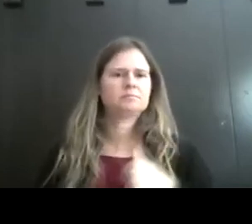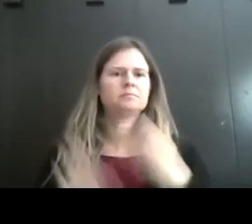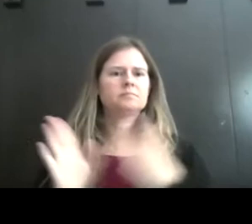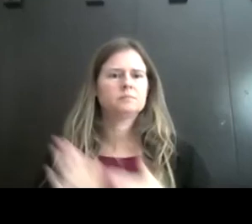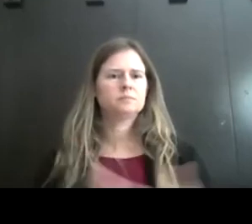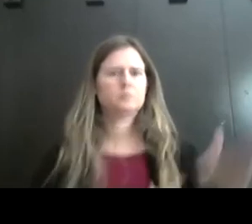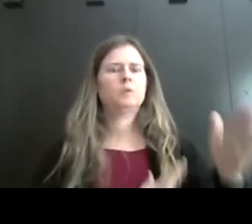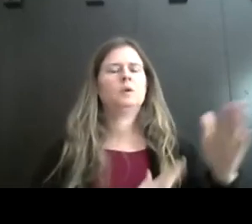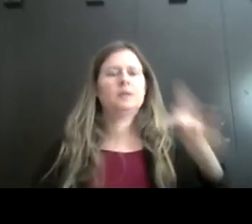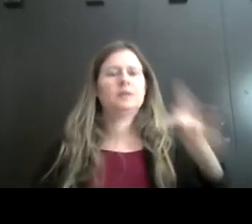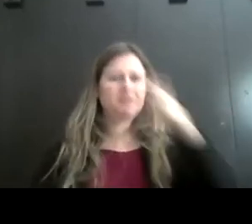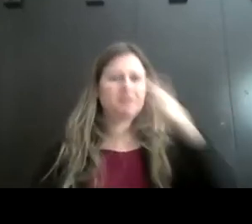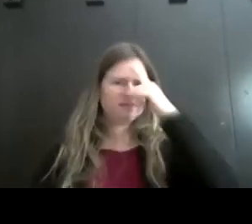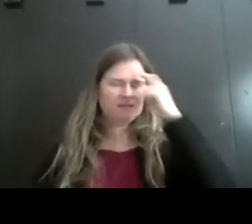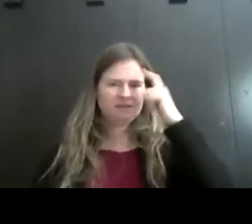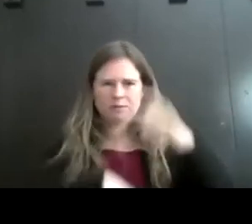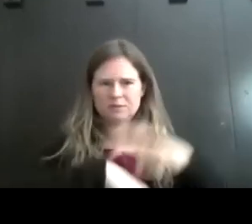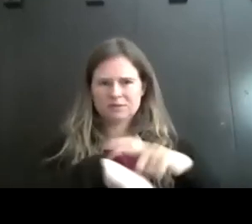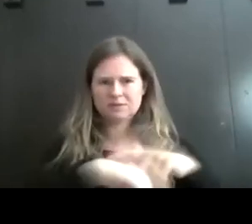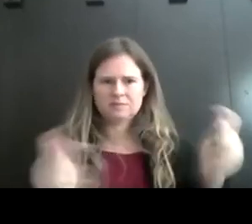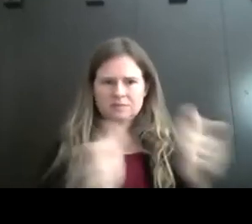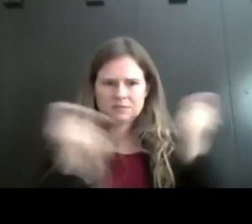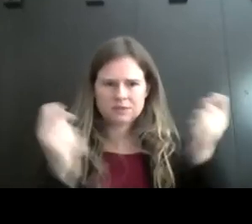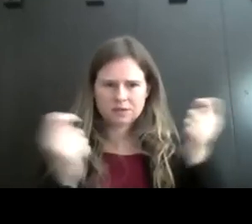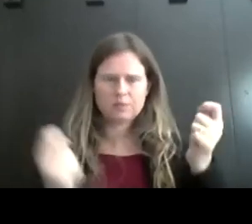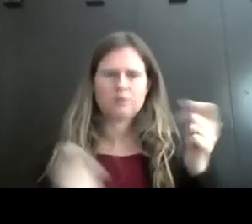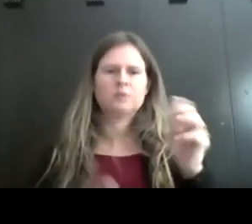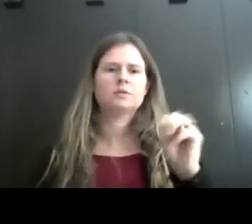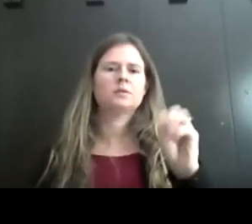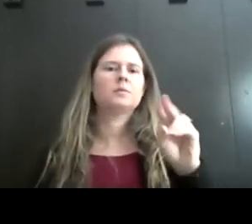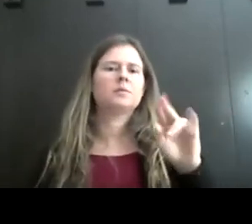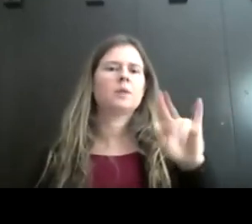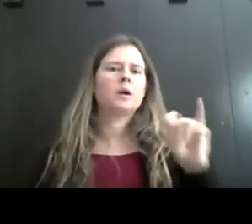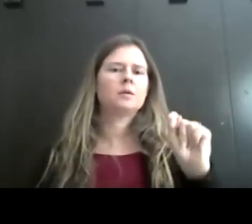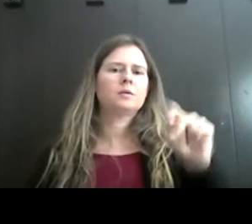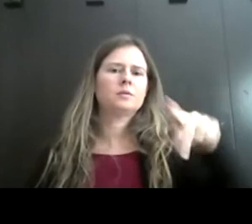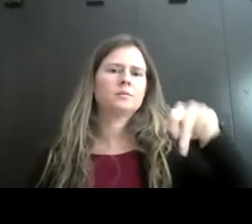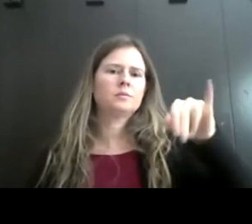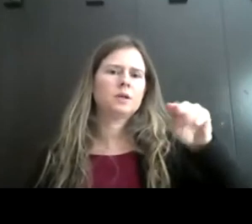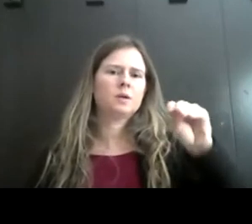solstice ceremony at Mount Pinos. Mount Pinos is by Fraser Park.